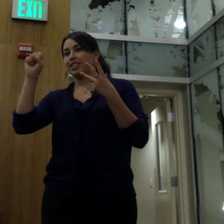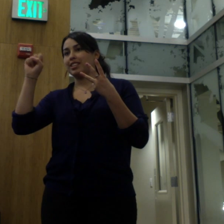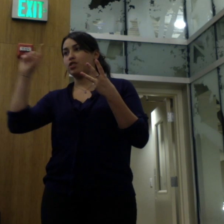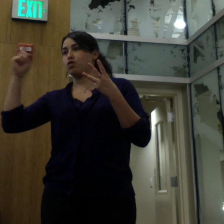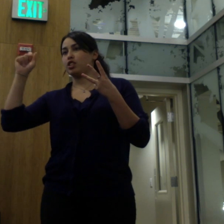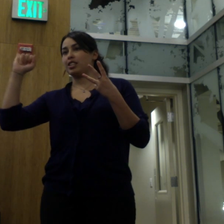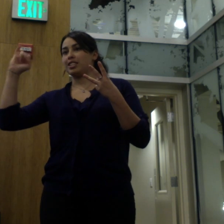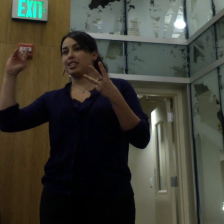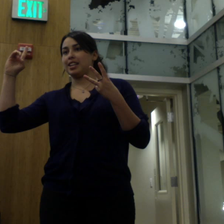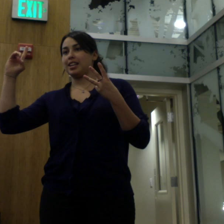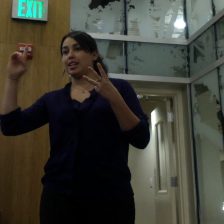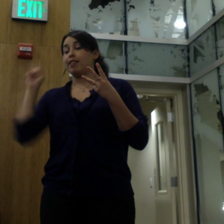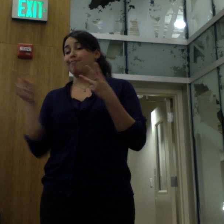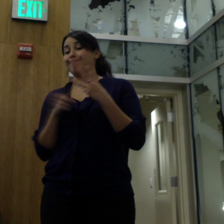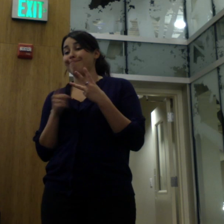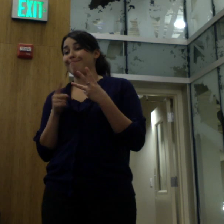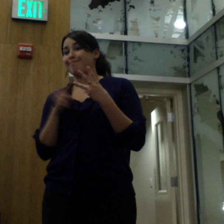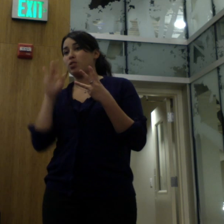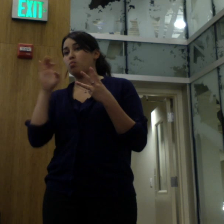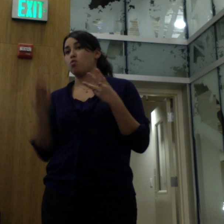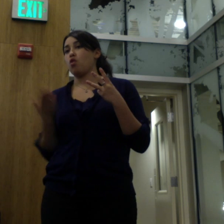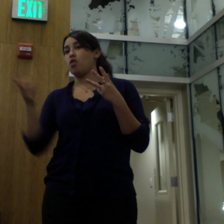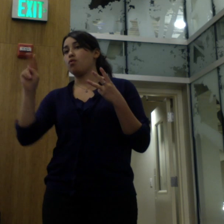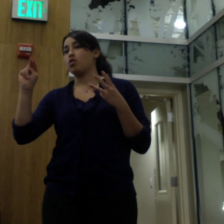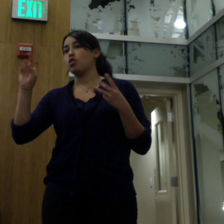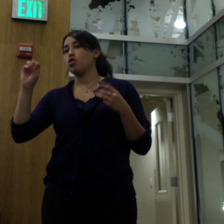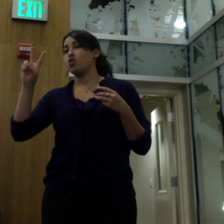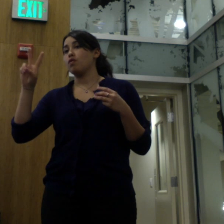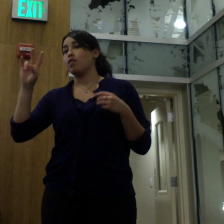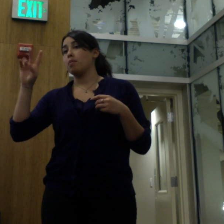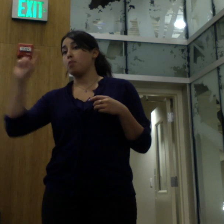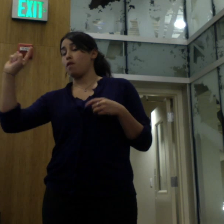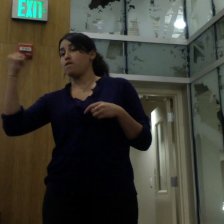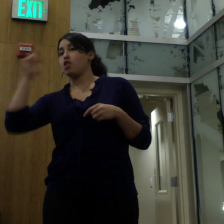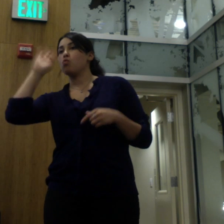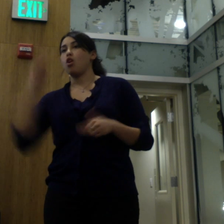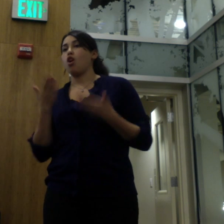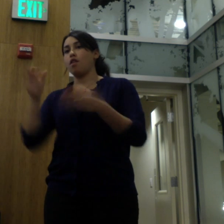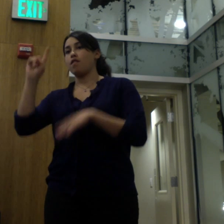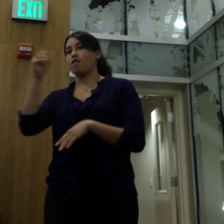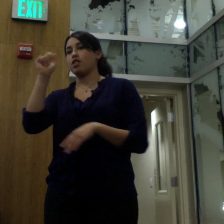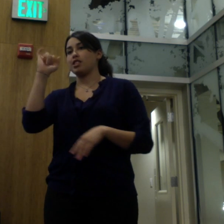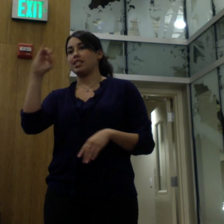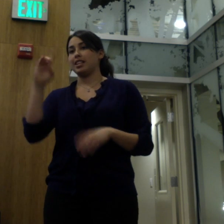November is going to be the next time that we are offering a first aid class.